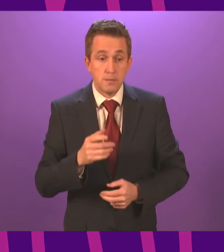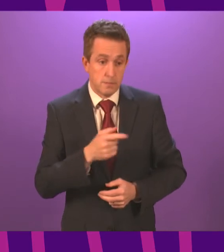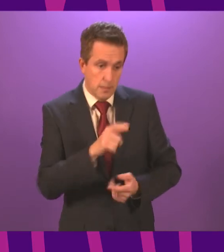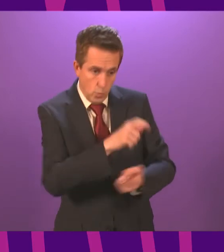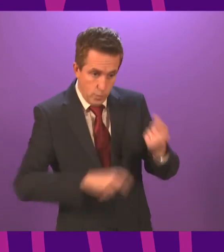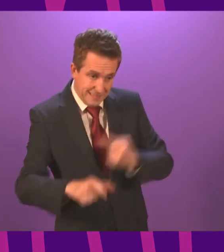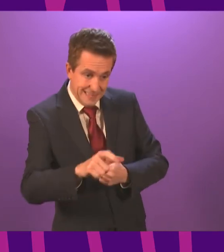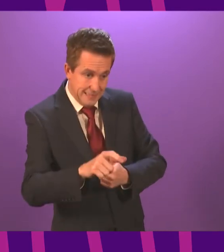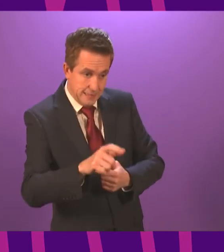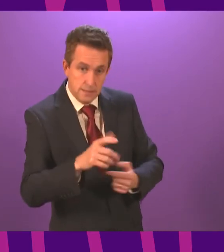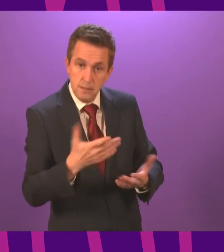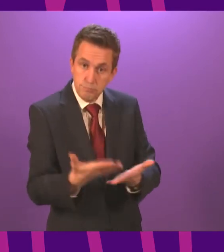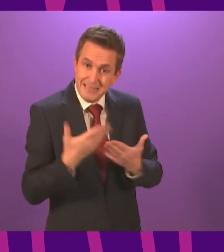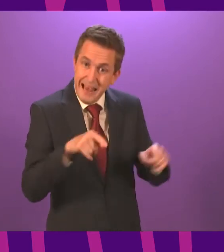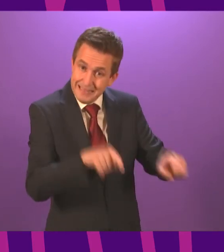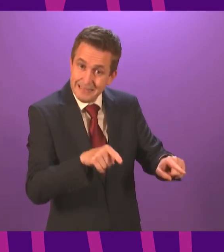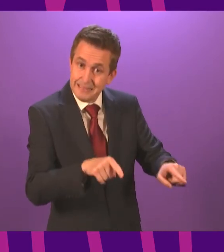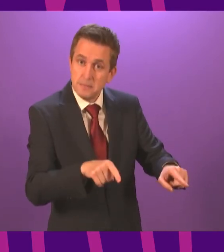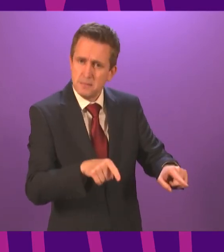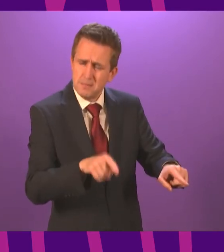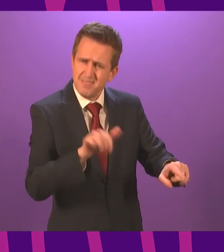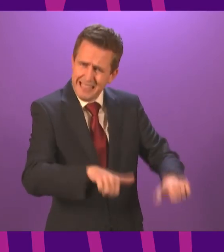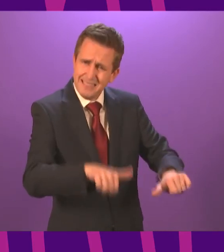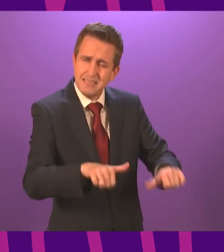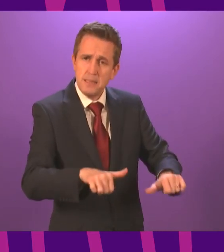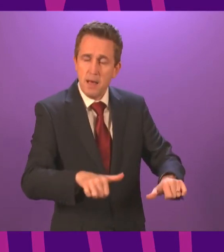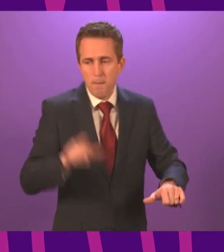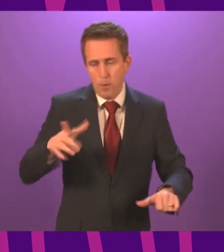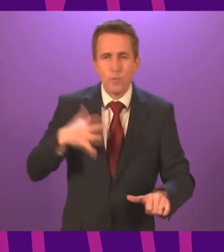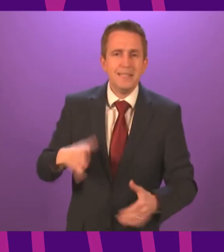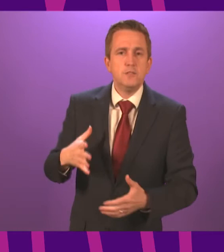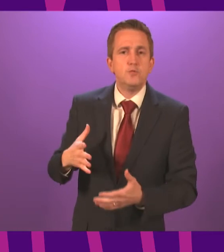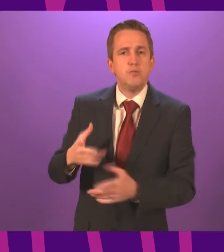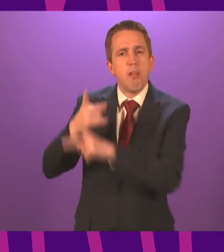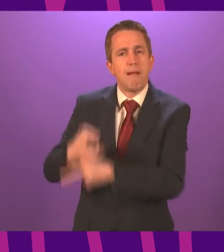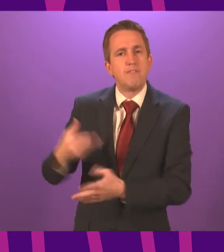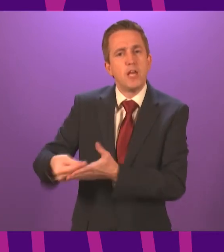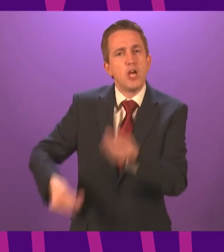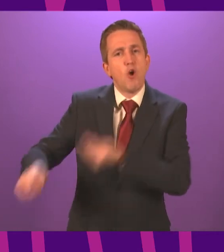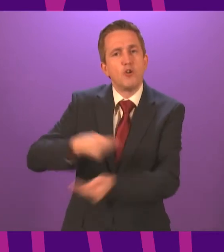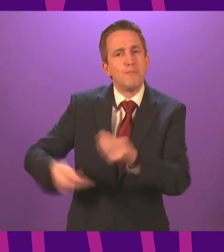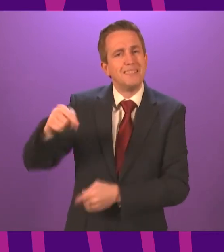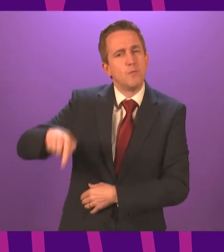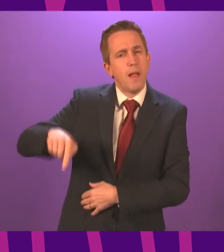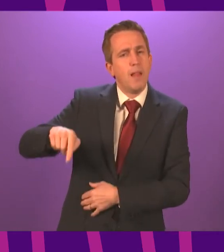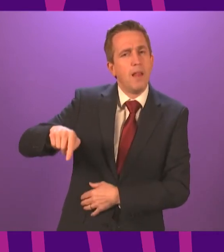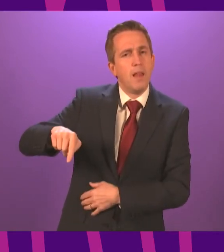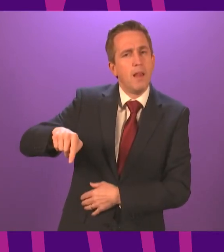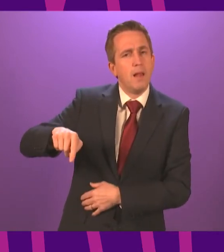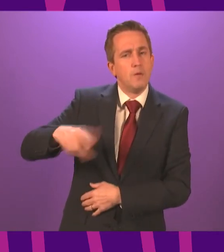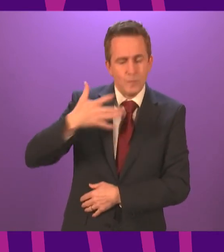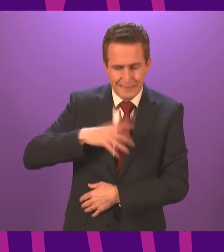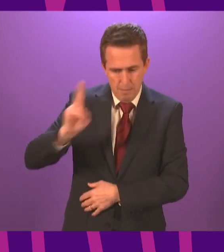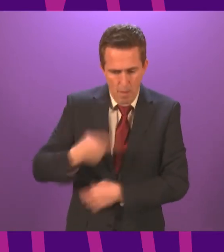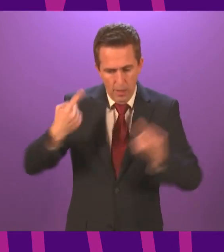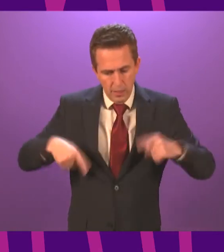sure there's an economy after the pandemic. So we have to make sure that we do provide the appropriate support